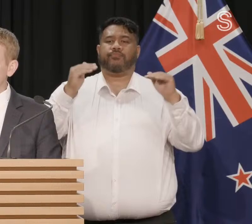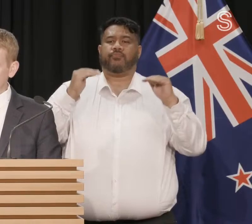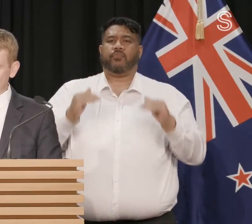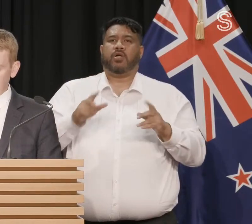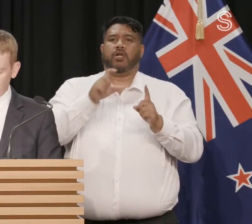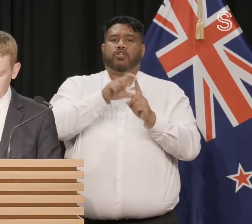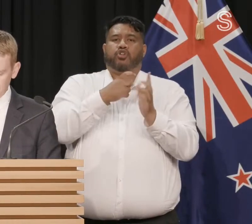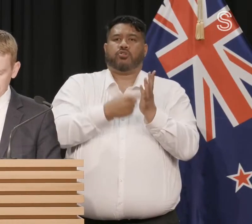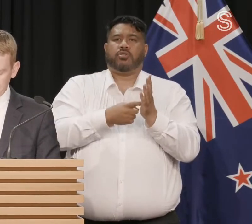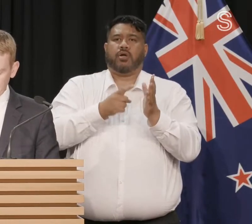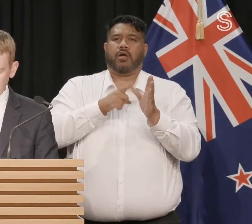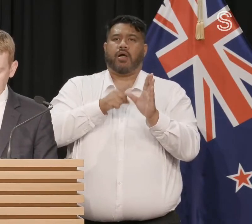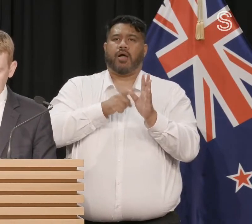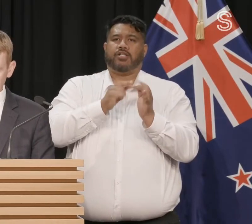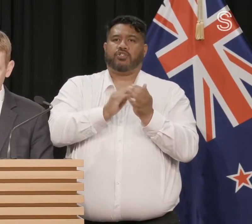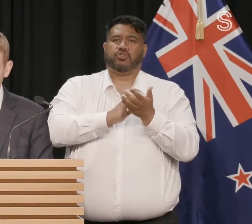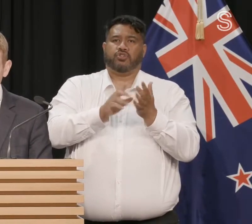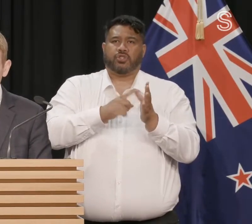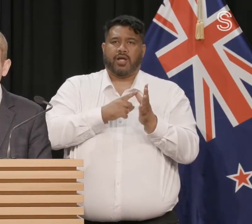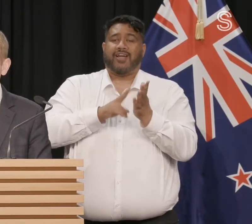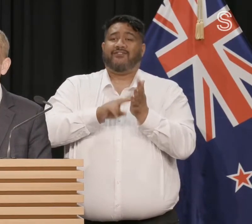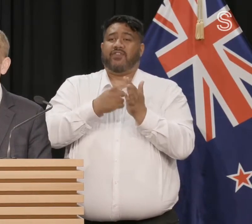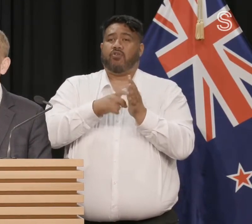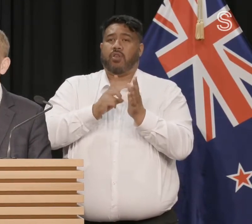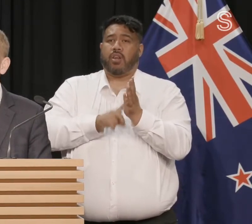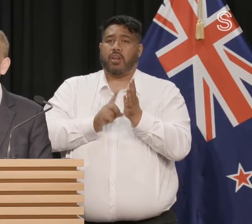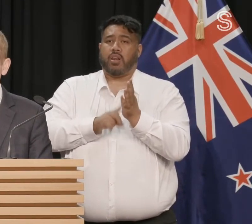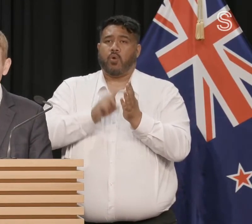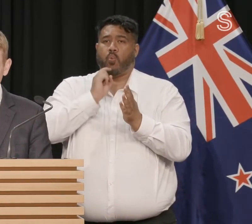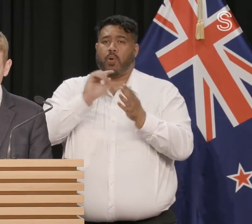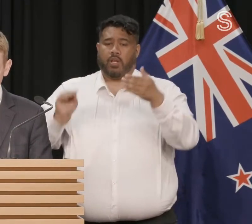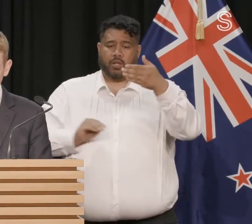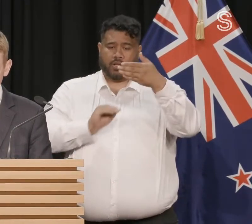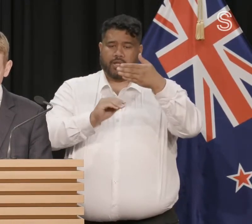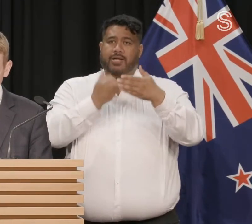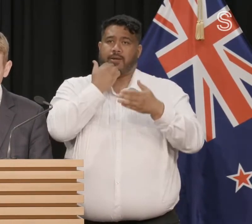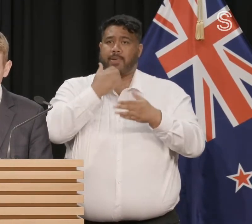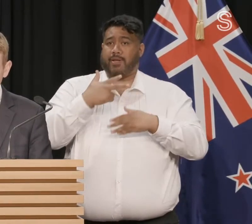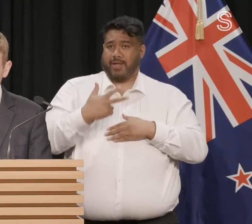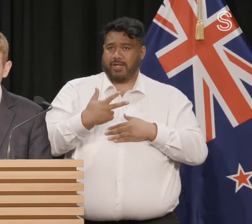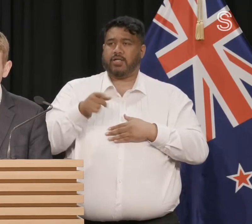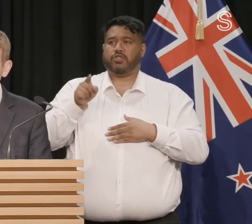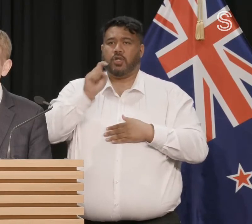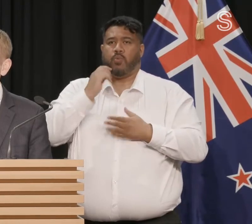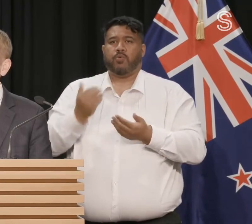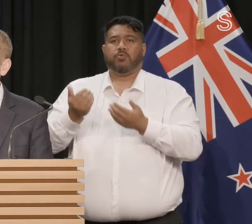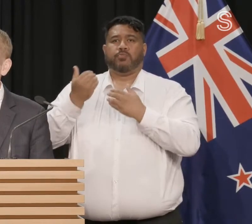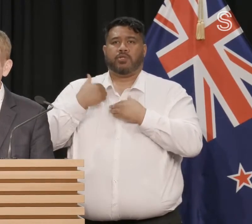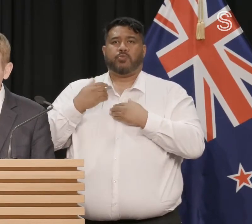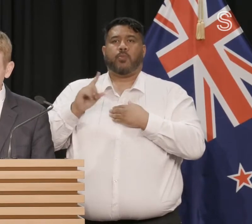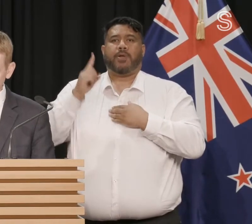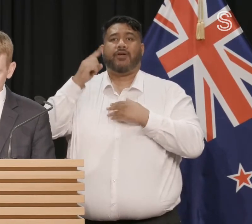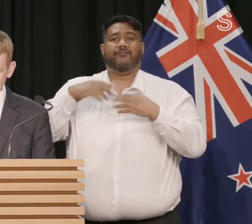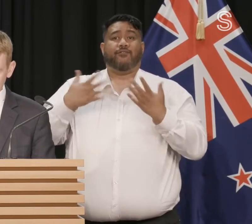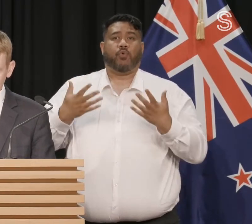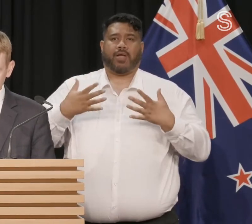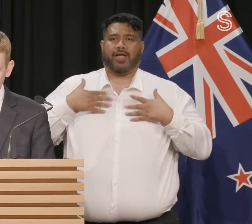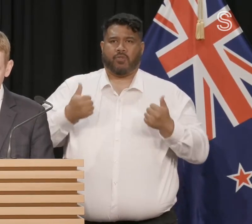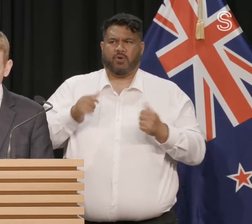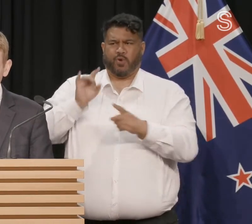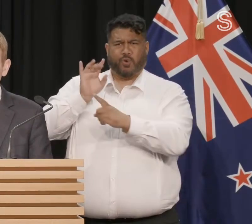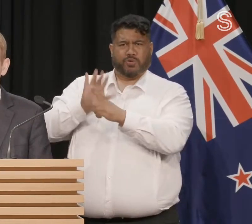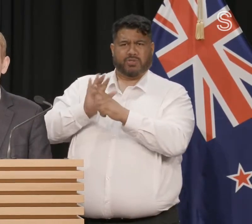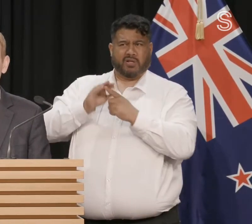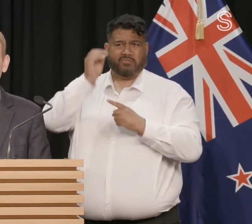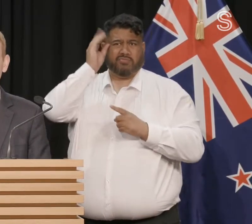the Minister of Health and moves to number 8 in the Cabinet rankings. An infectious diseases expert,